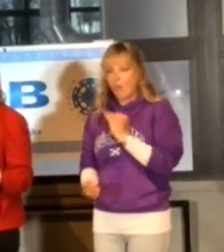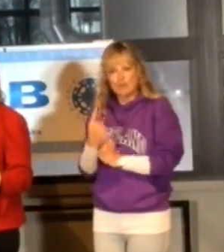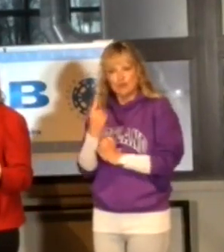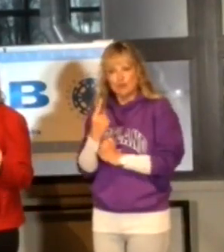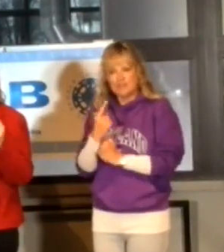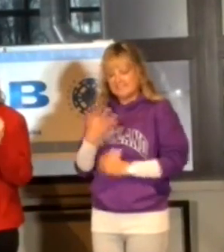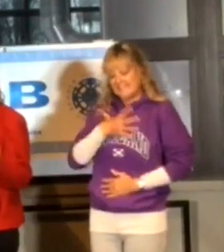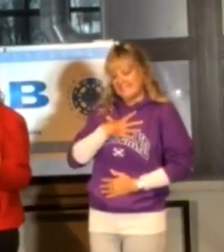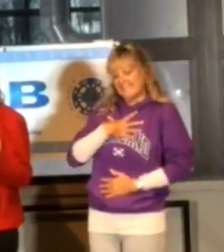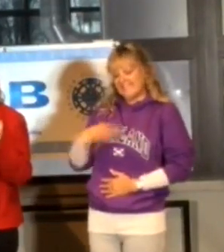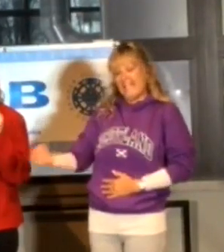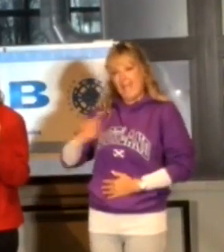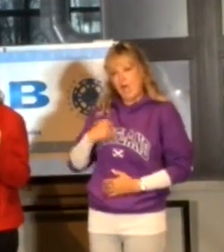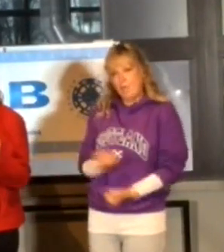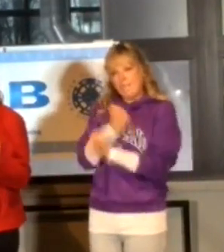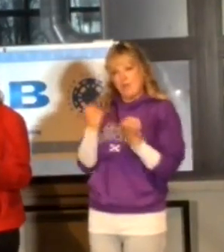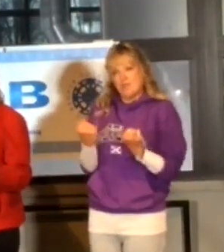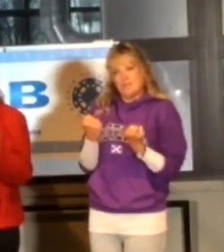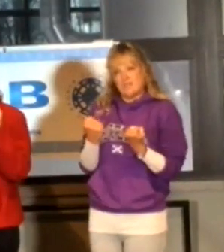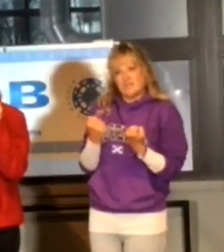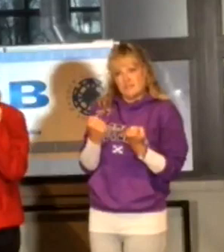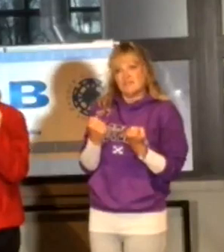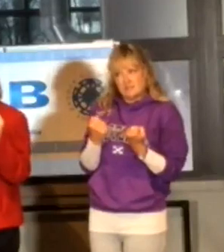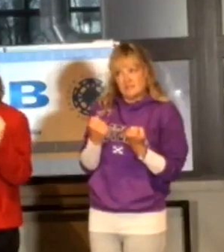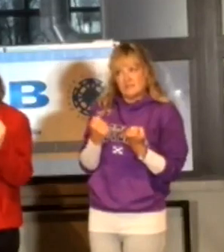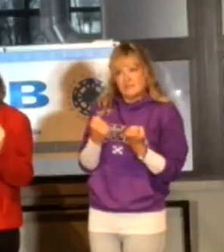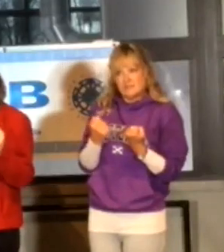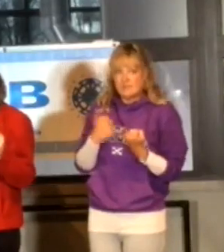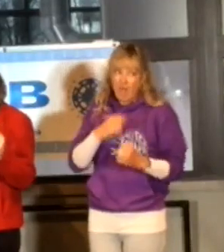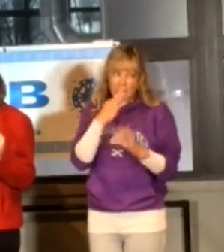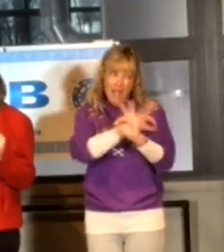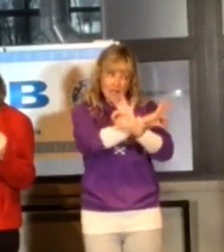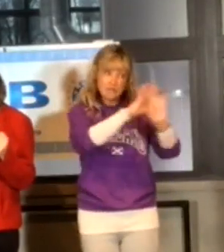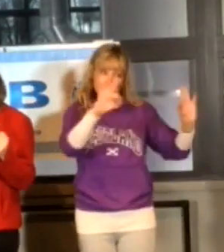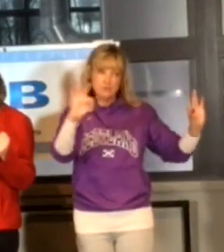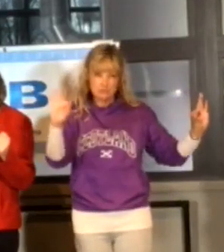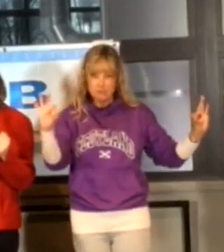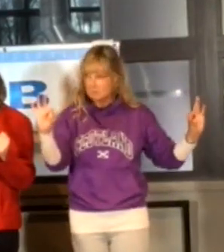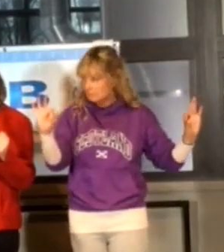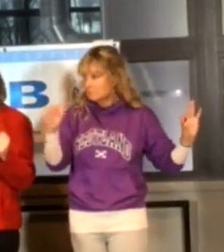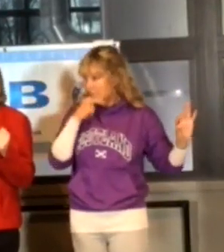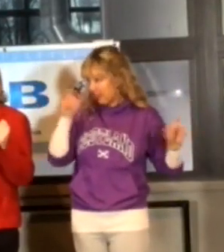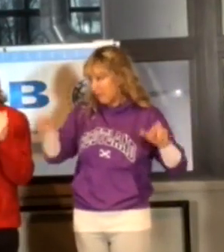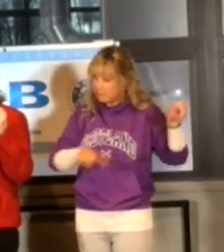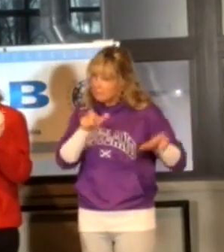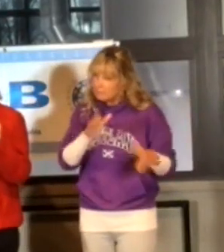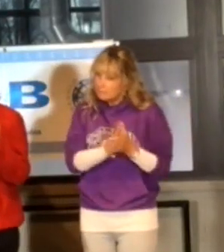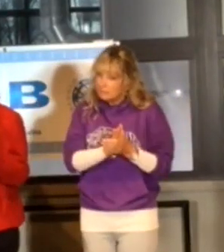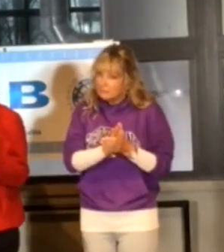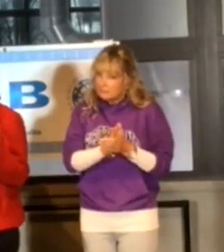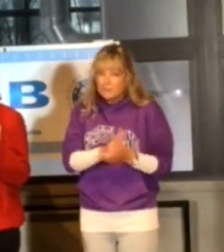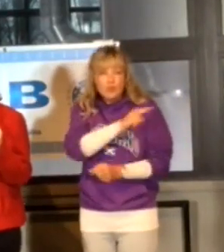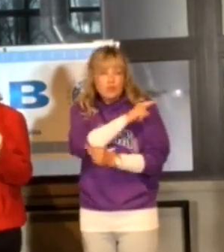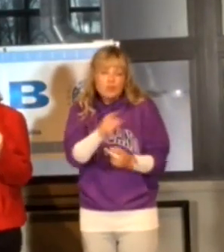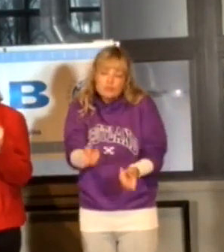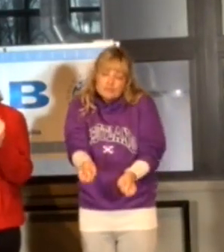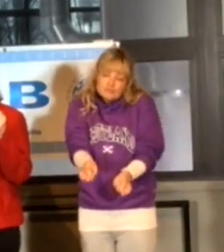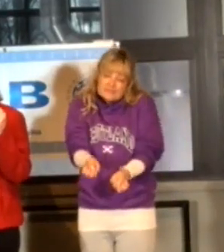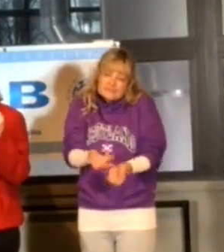powers back from us. So what I seek from you now, what I seek from you so much, in the inspiration that we